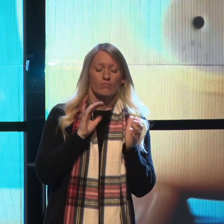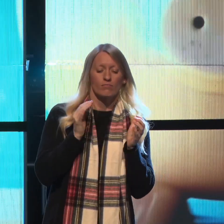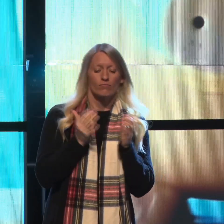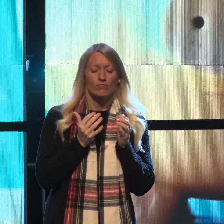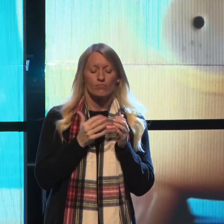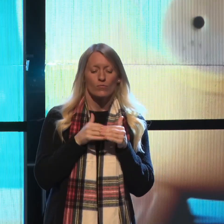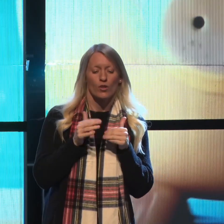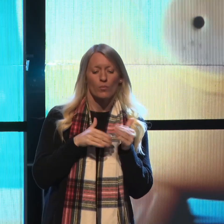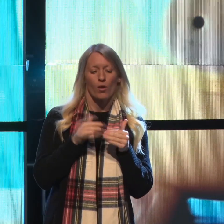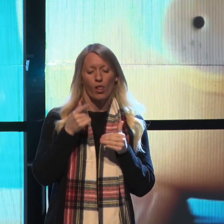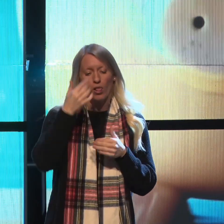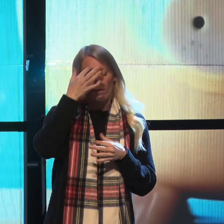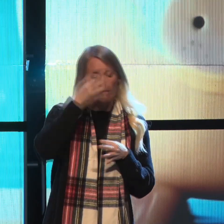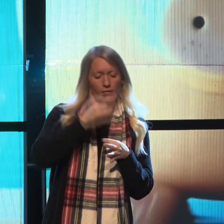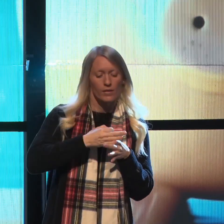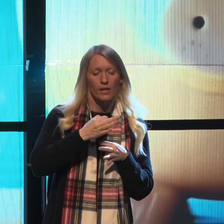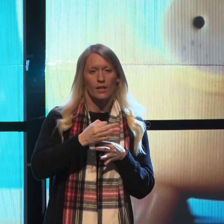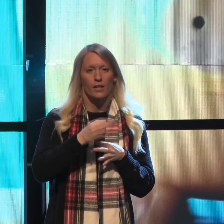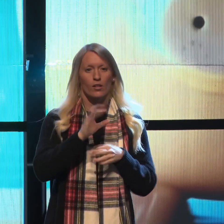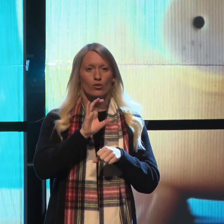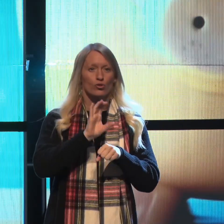faith, of church.